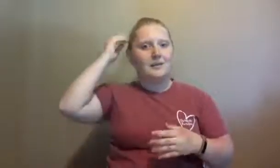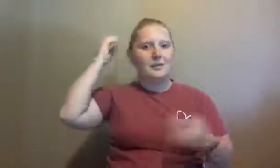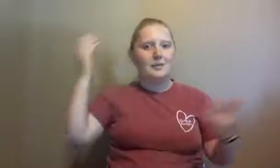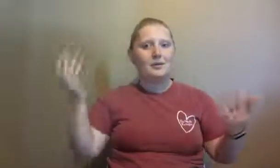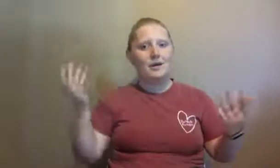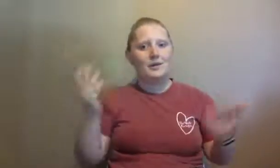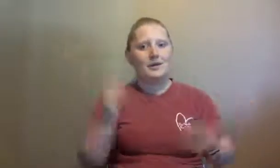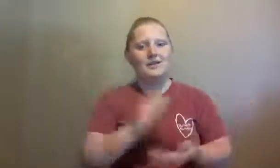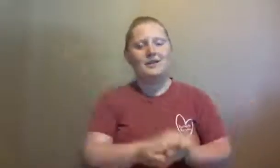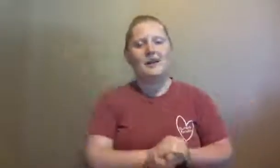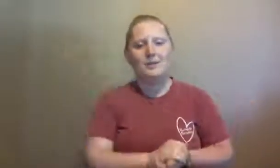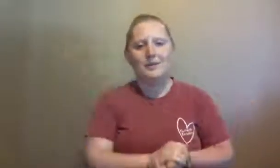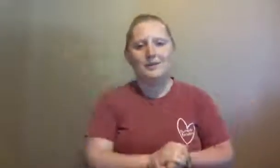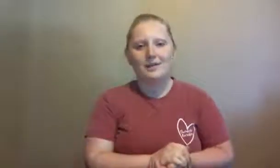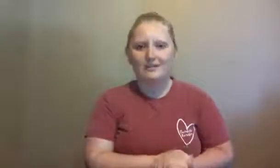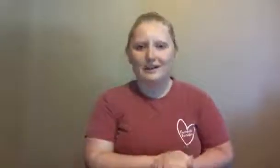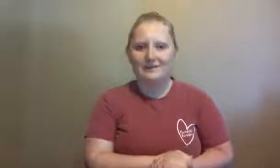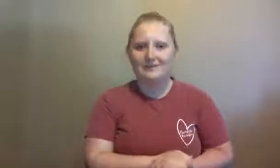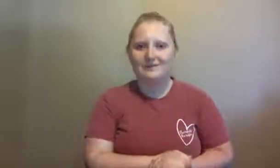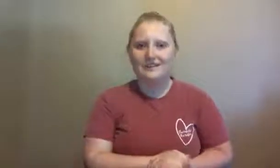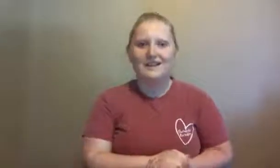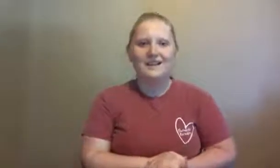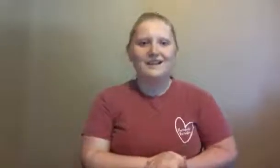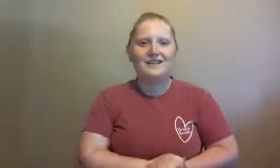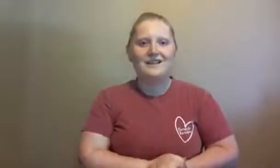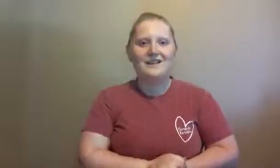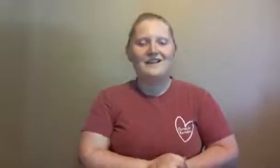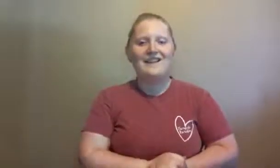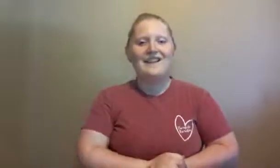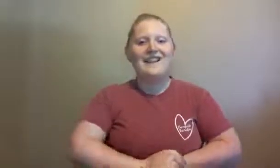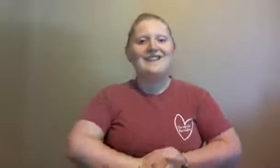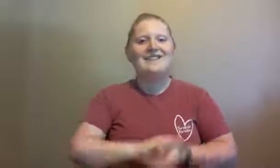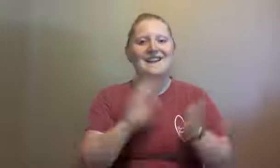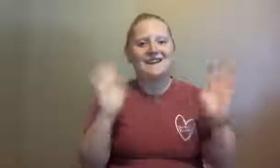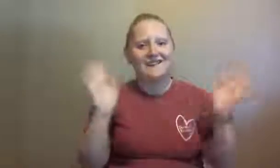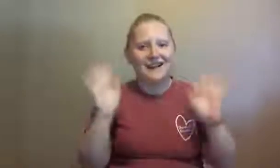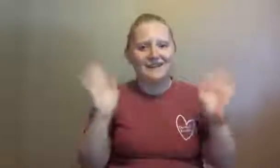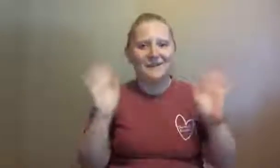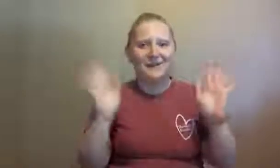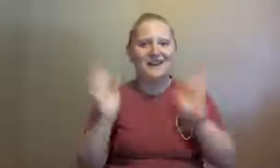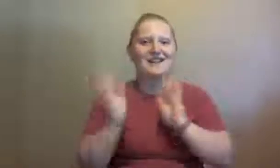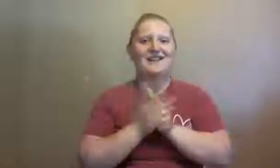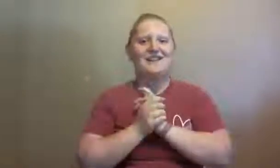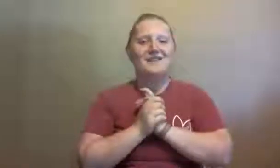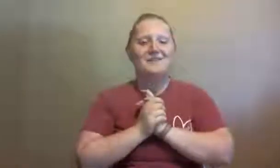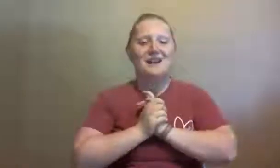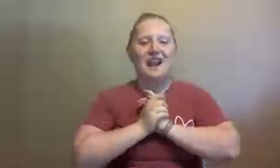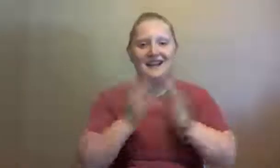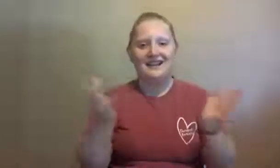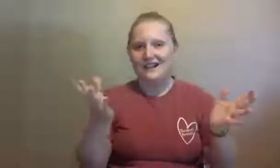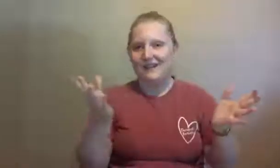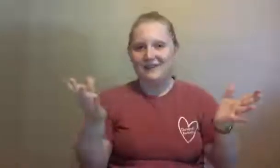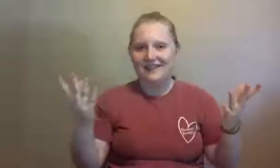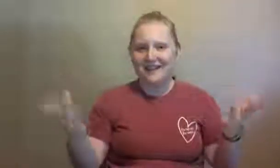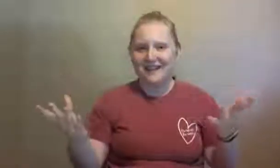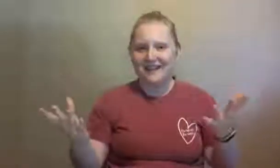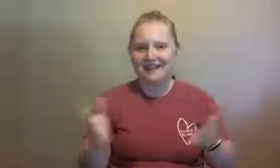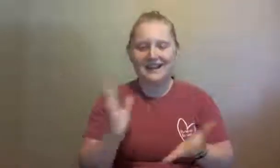summer programming, so that will be really fun. So thank you guys for watching. This has been ASL with Liz,